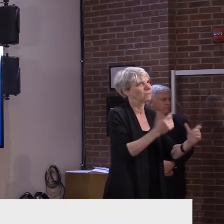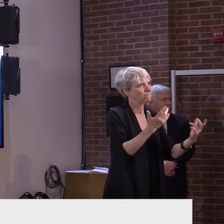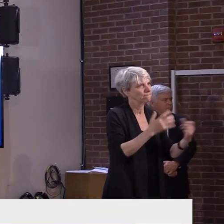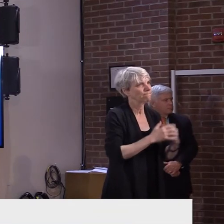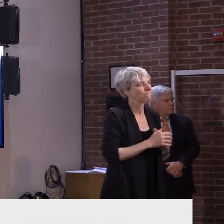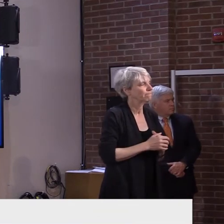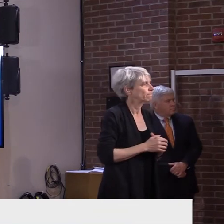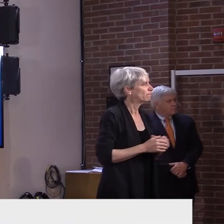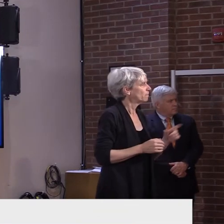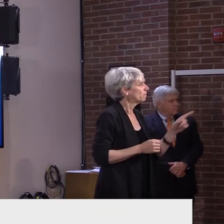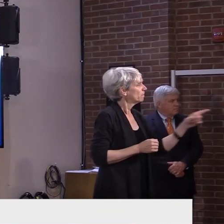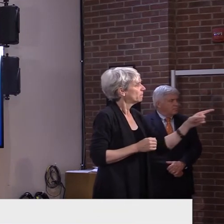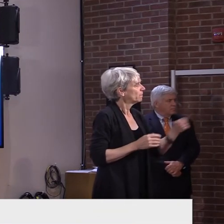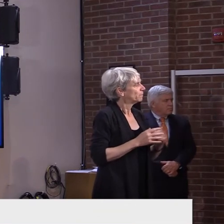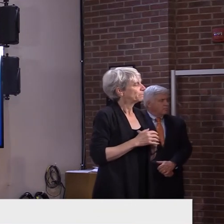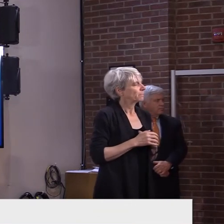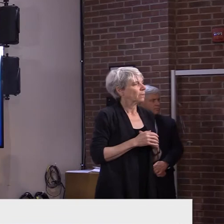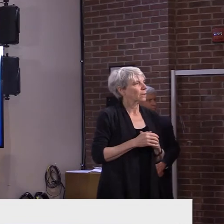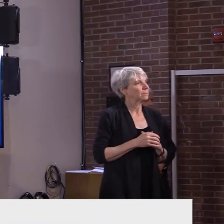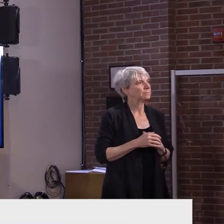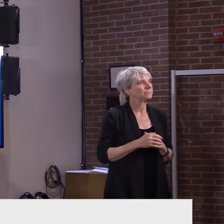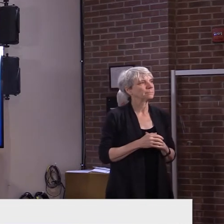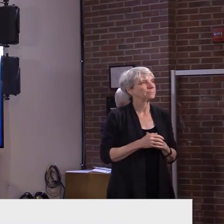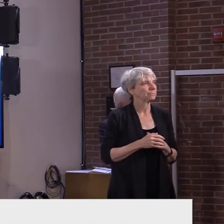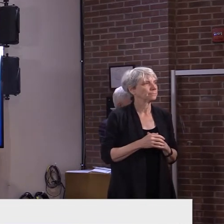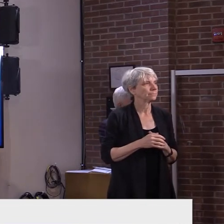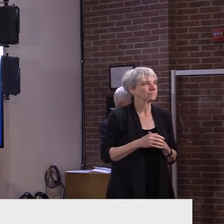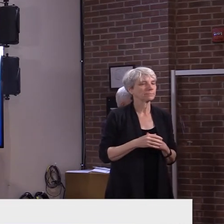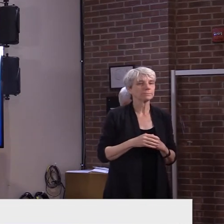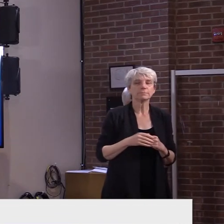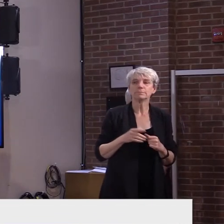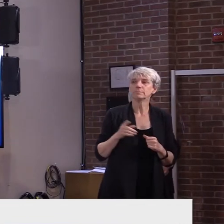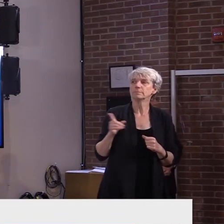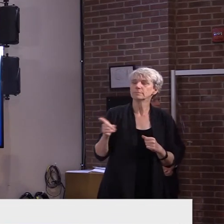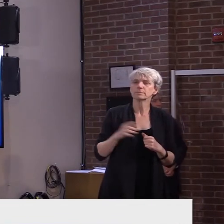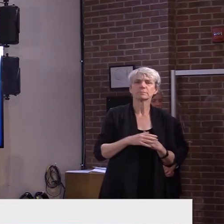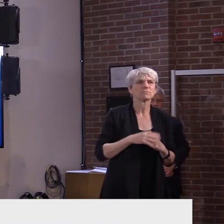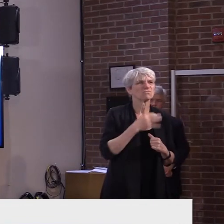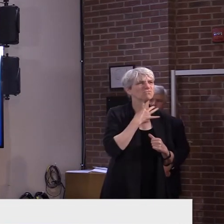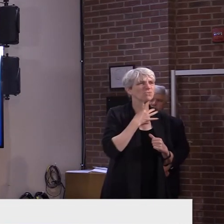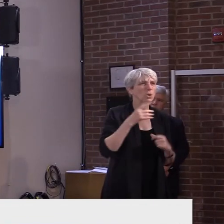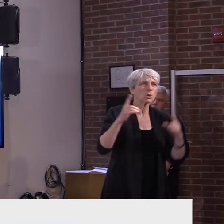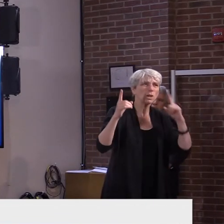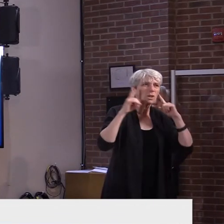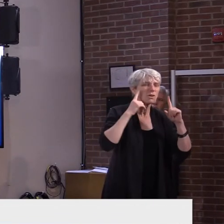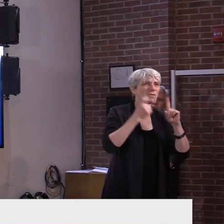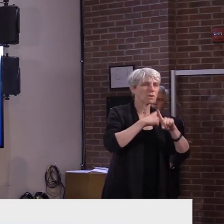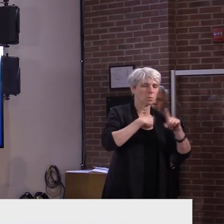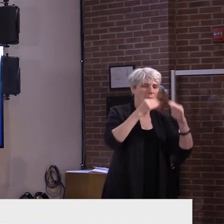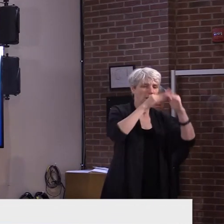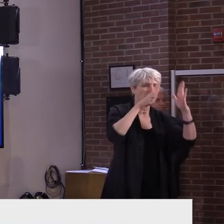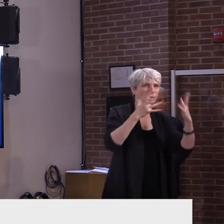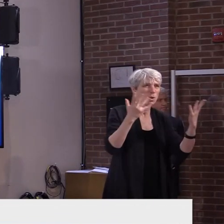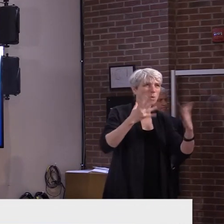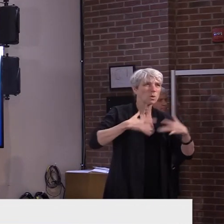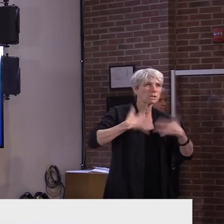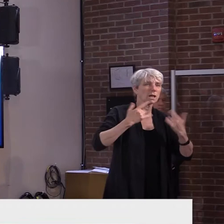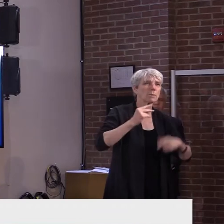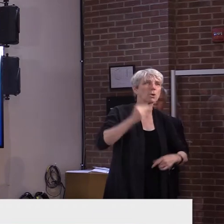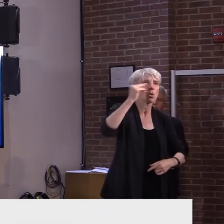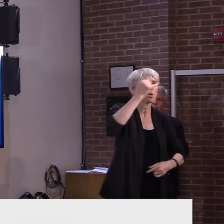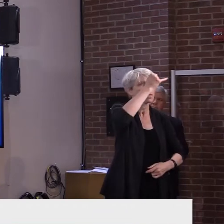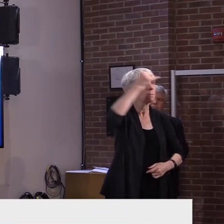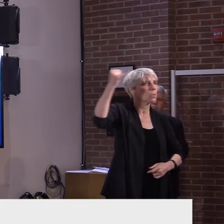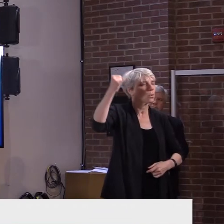Governor, have you ever received a coherent explanation about the northern border policy in the White House? Nothing yet. I think they've